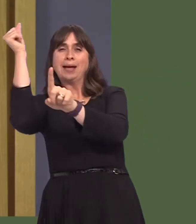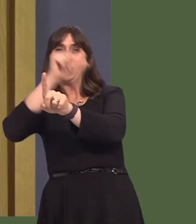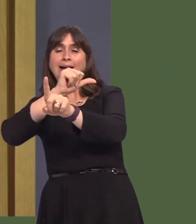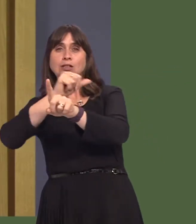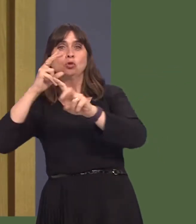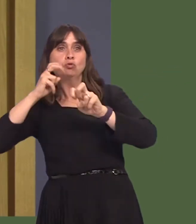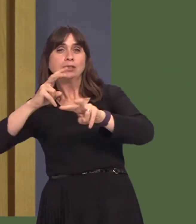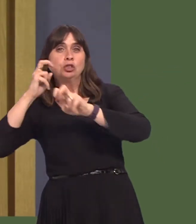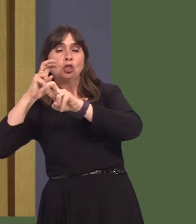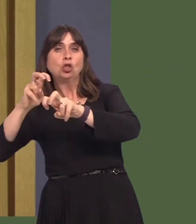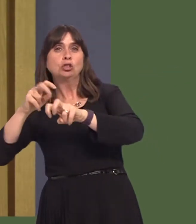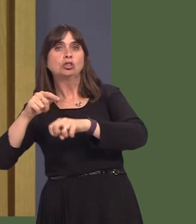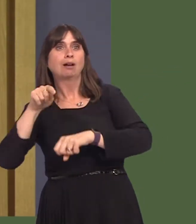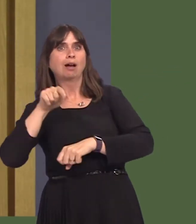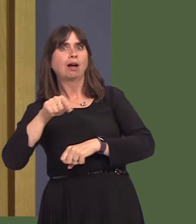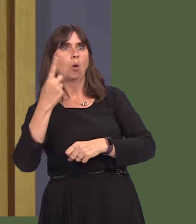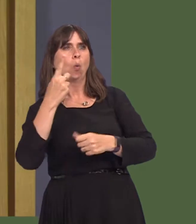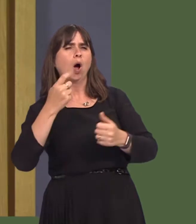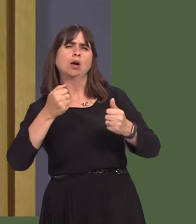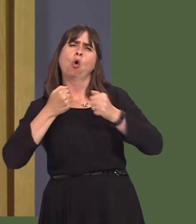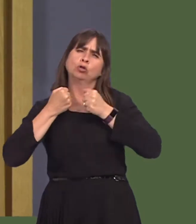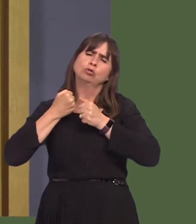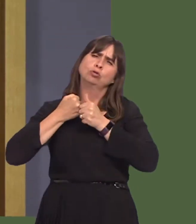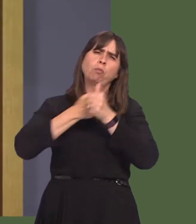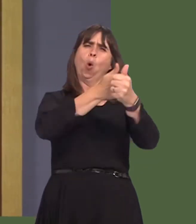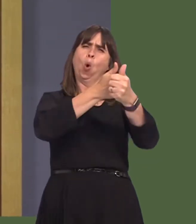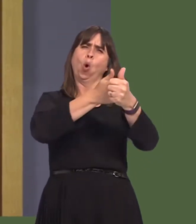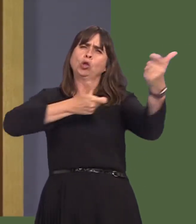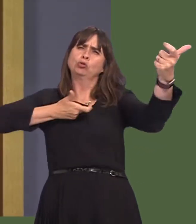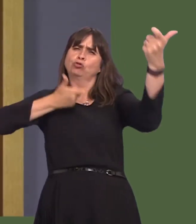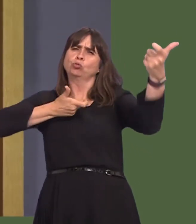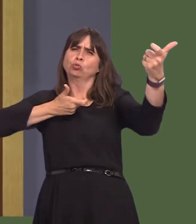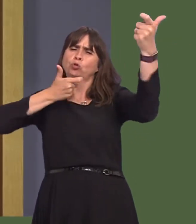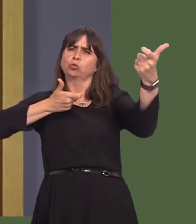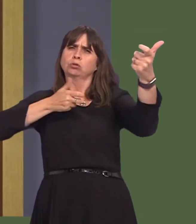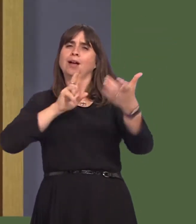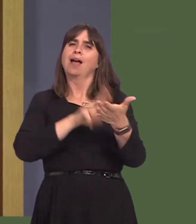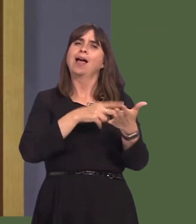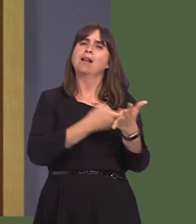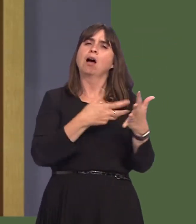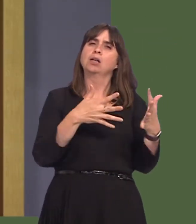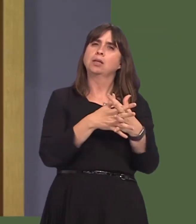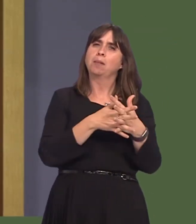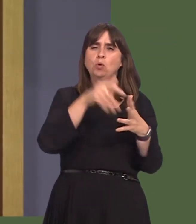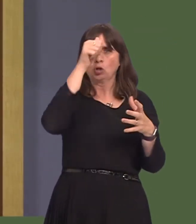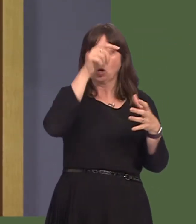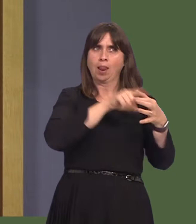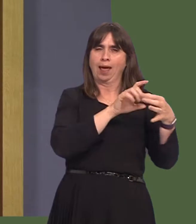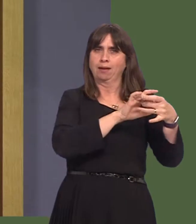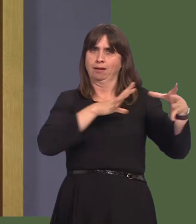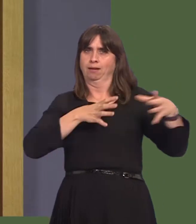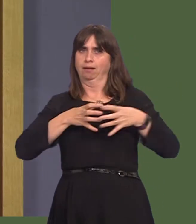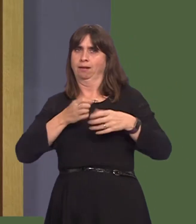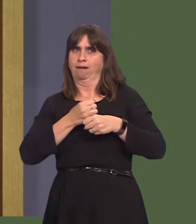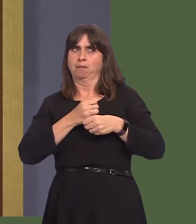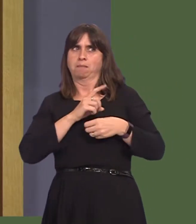carry out the work is a self-admitted shooting enthusiast. I understand that NRW is, of course, an arm's-length body, but I and